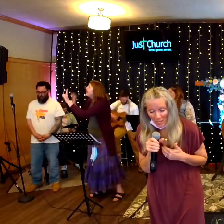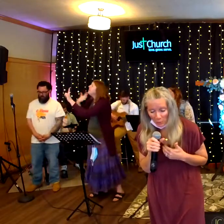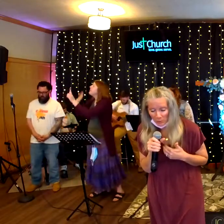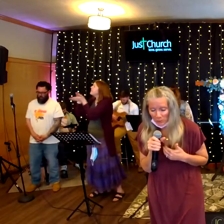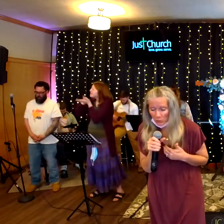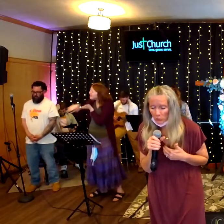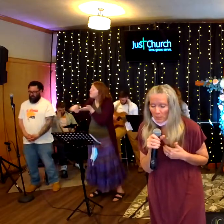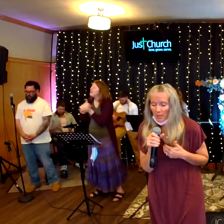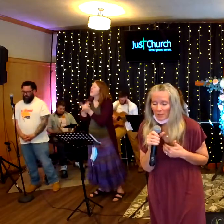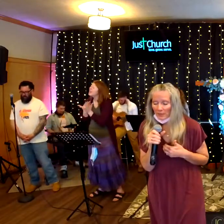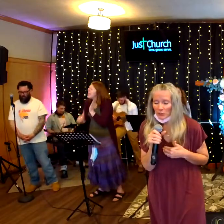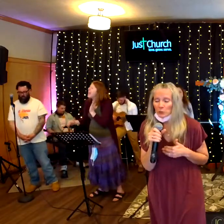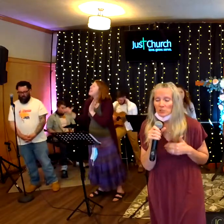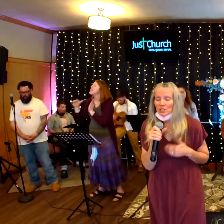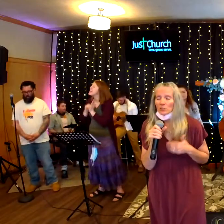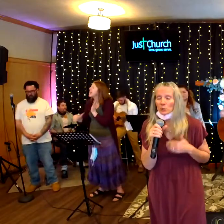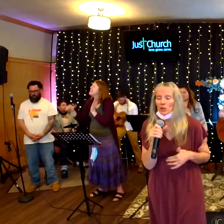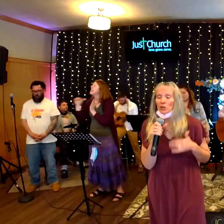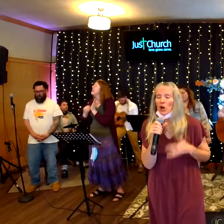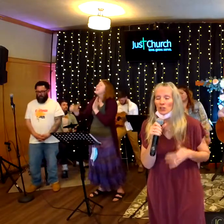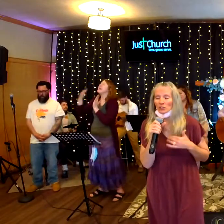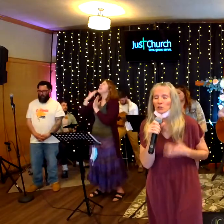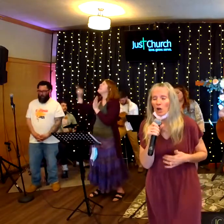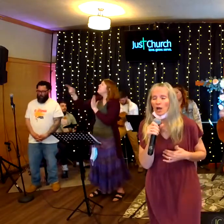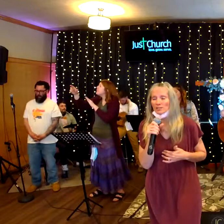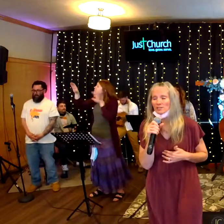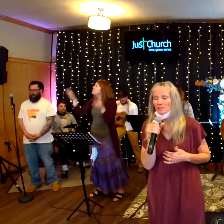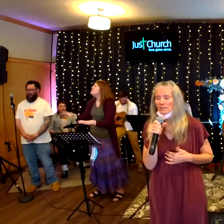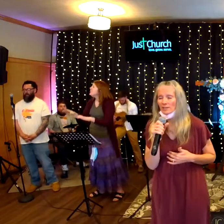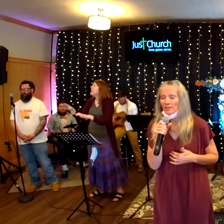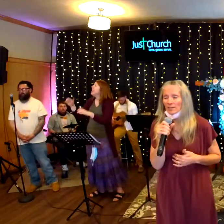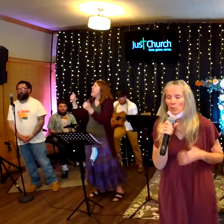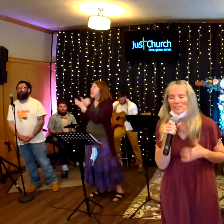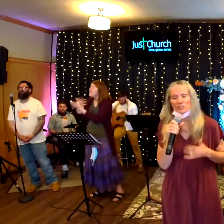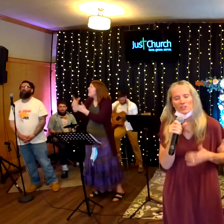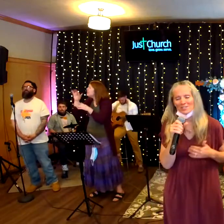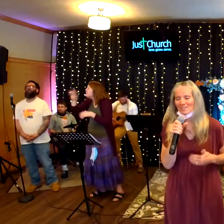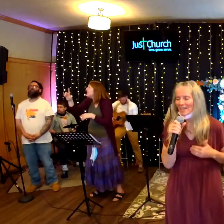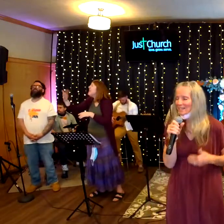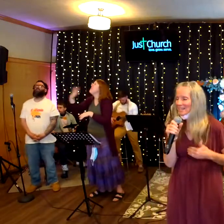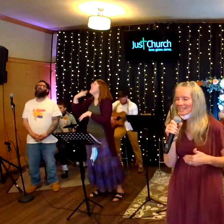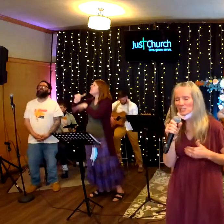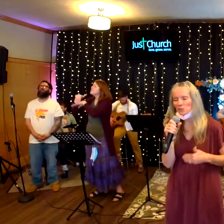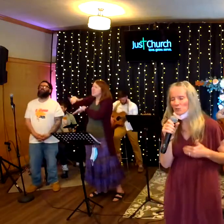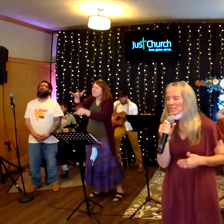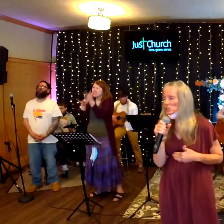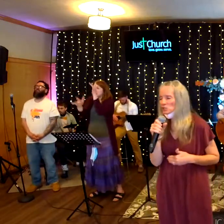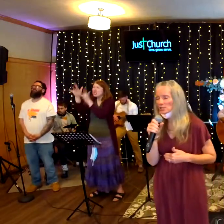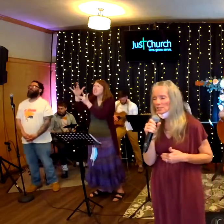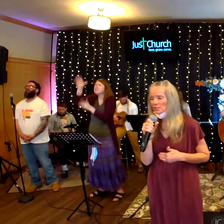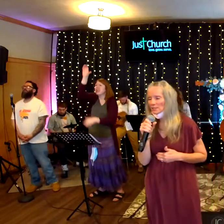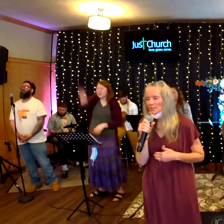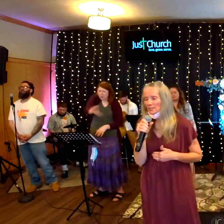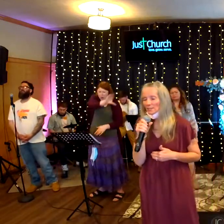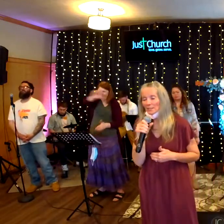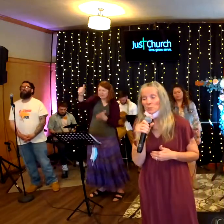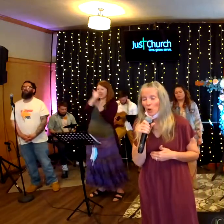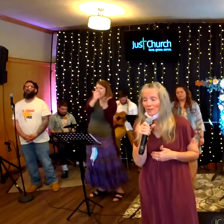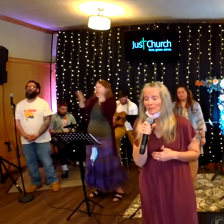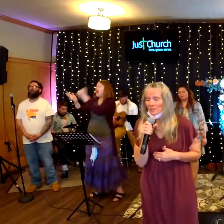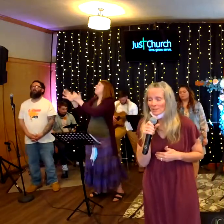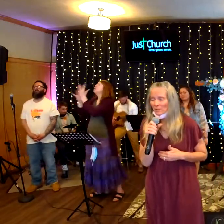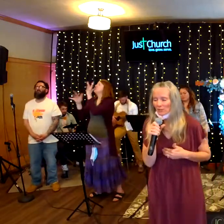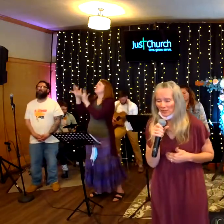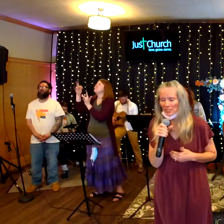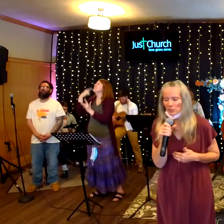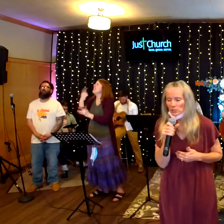you say you will do, that you did the work on the cross, that when Jesus said, "It is finished," it